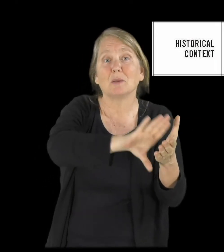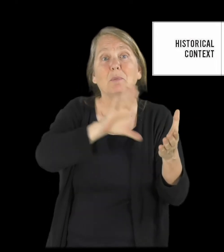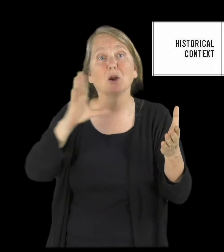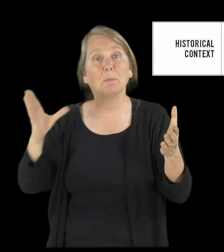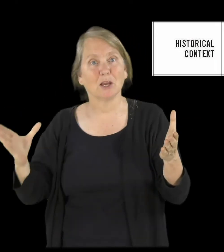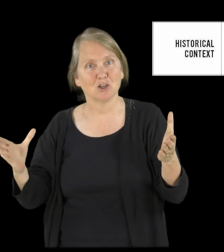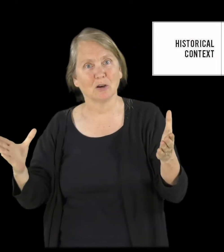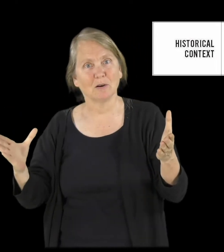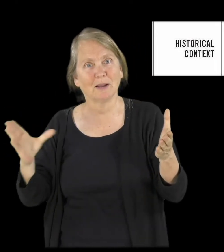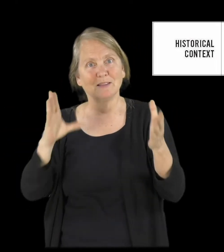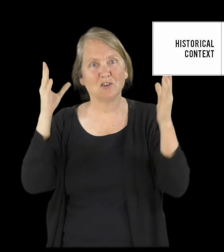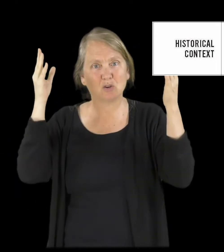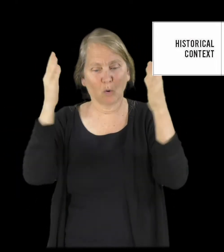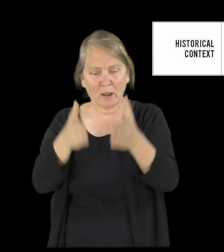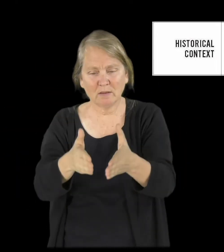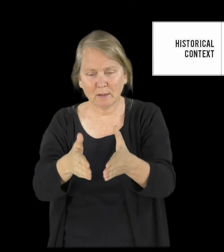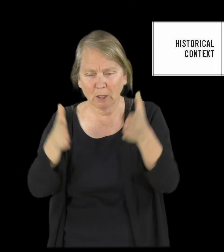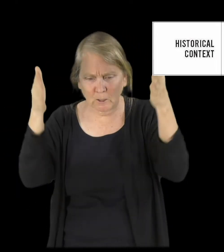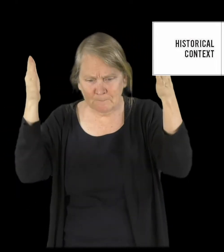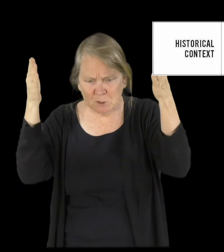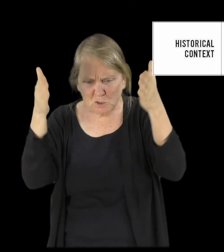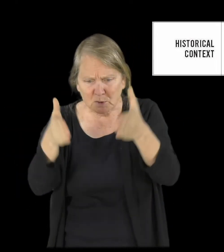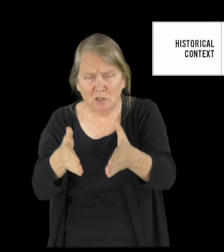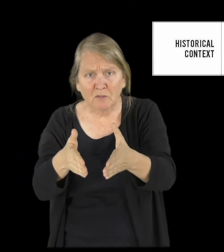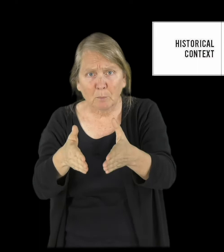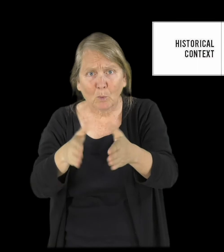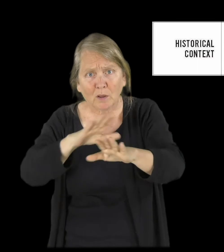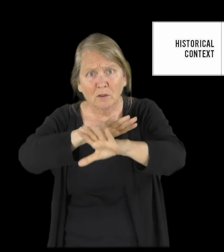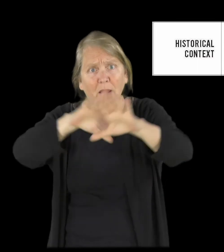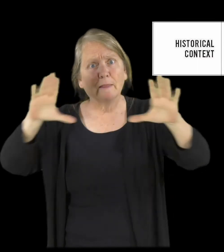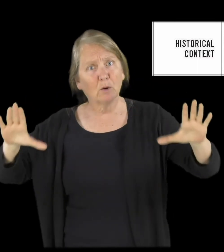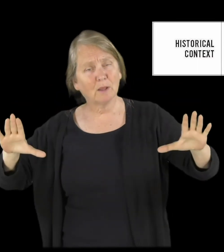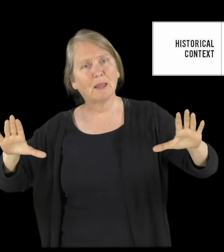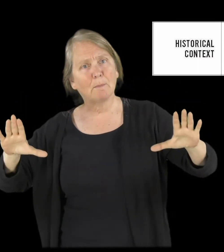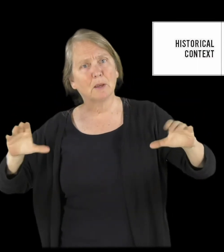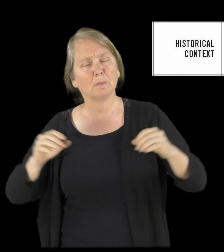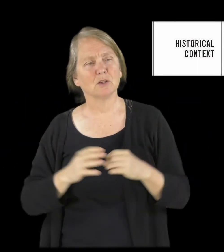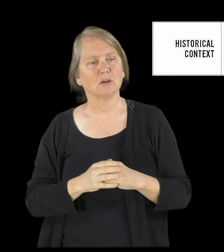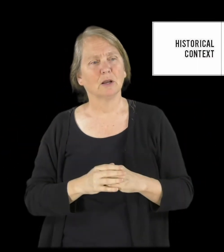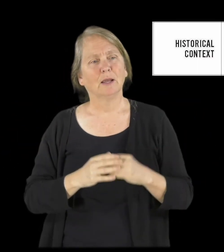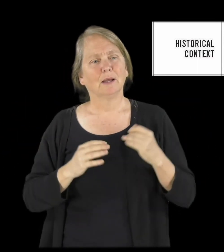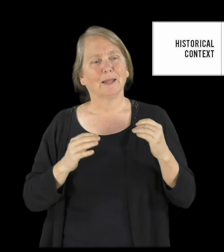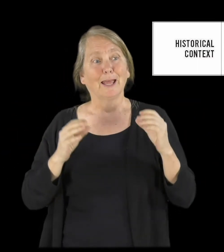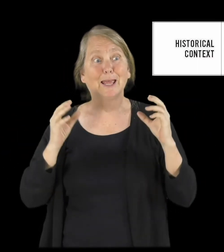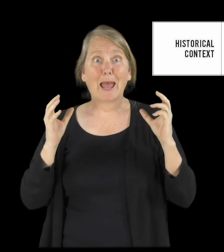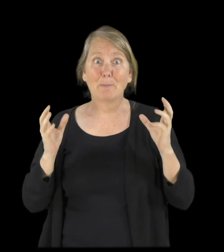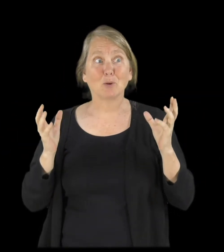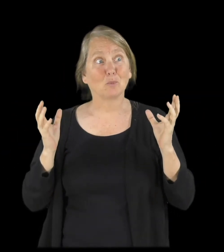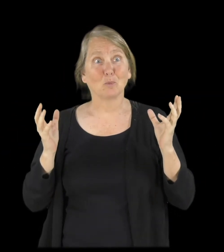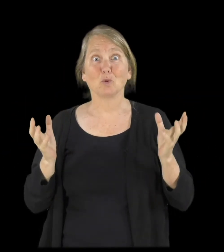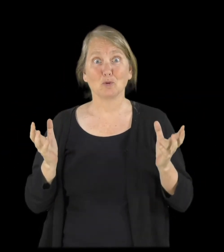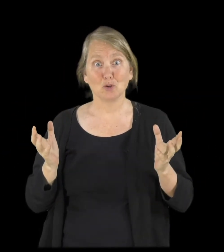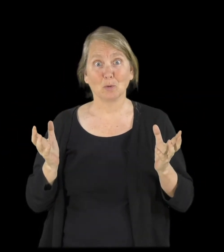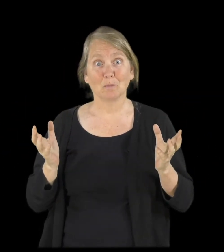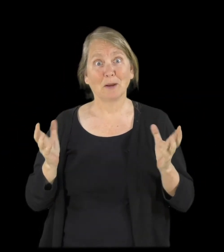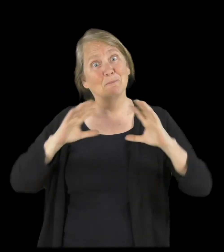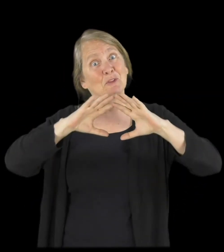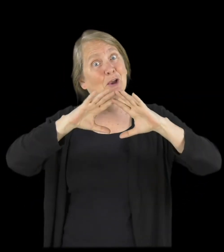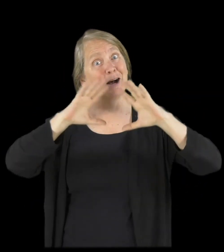bigger picture, right? They just go right to the little specific point, and they don't get that bigger picture. Like it happened in World War II, right? The